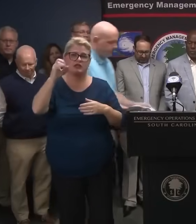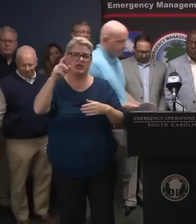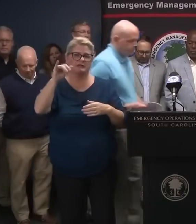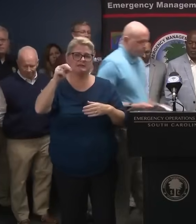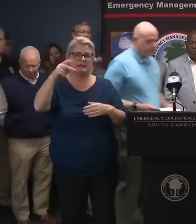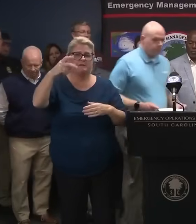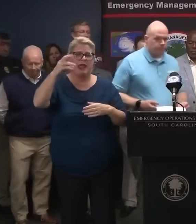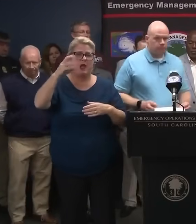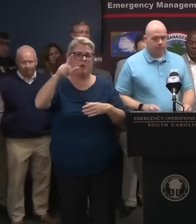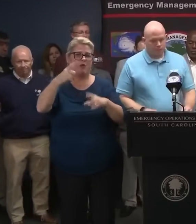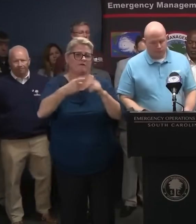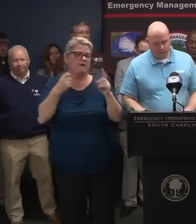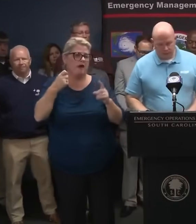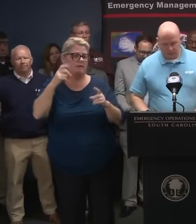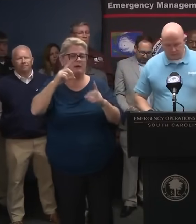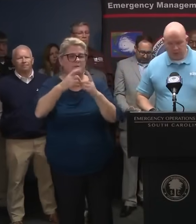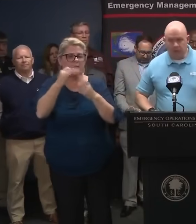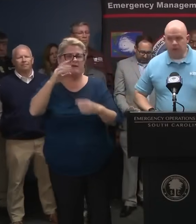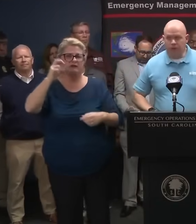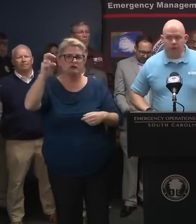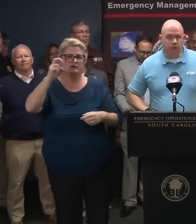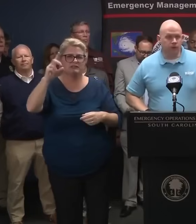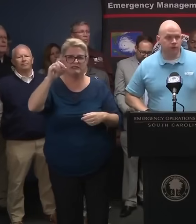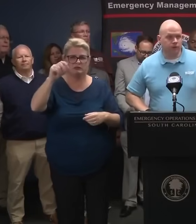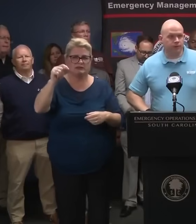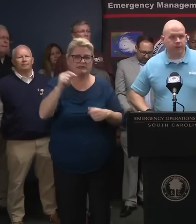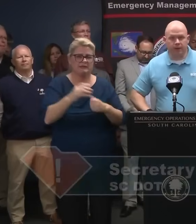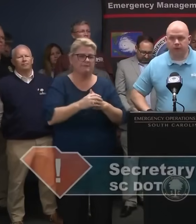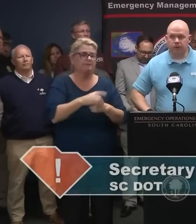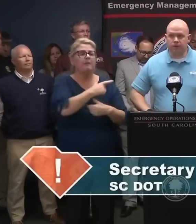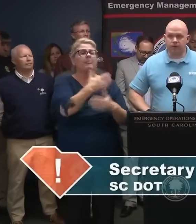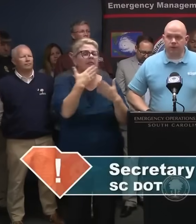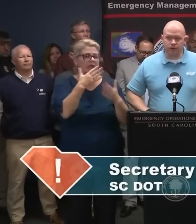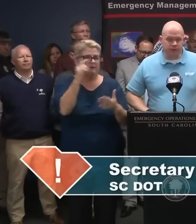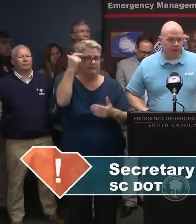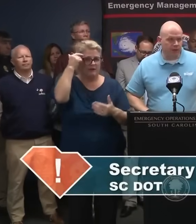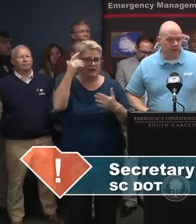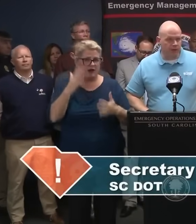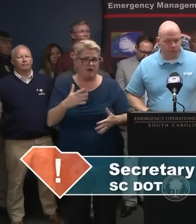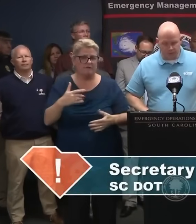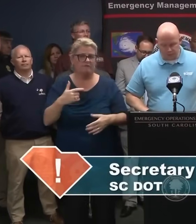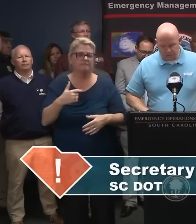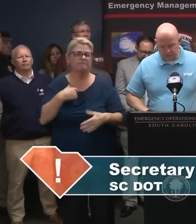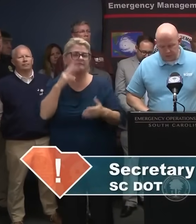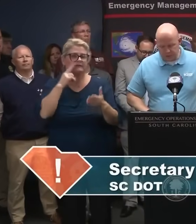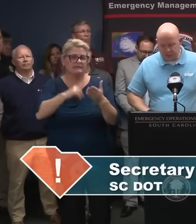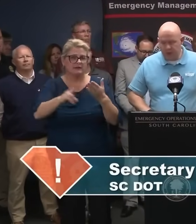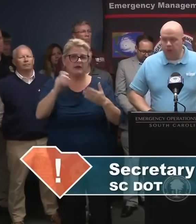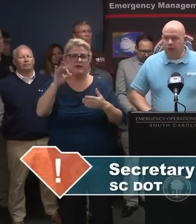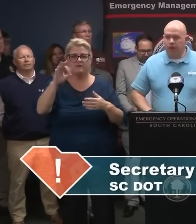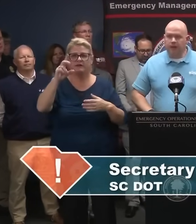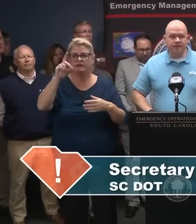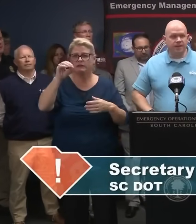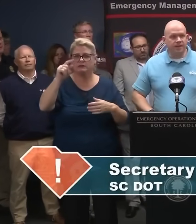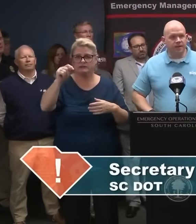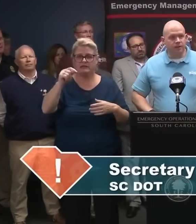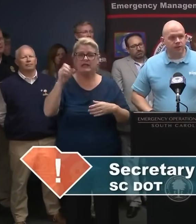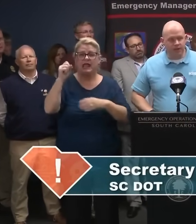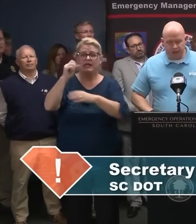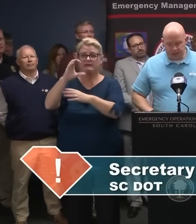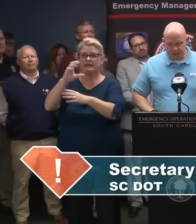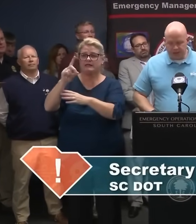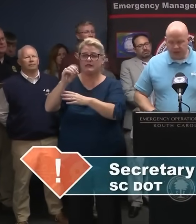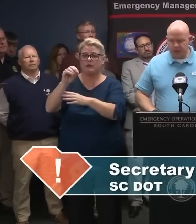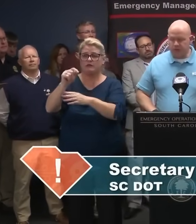of Transportation. Thank you, Governor. Justin Powell, Secretary of the South Carolina Department of Transportation.